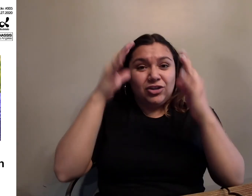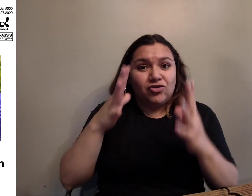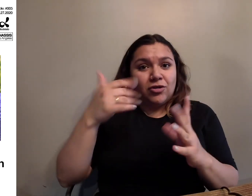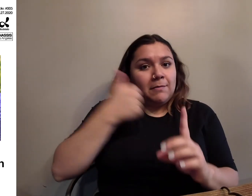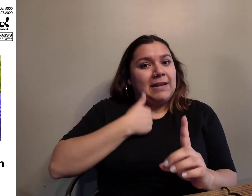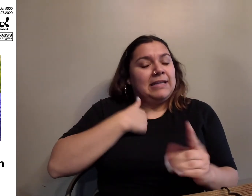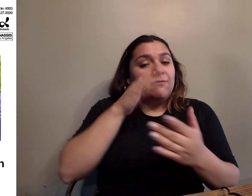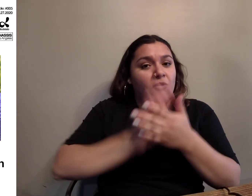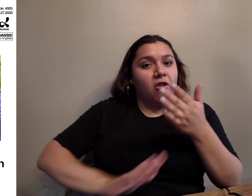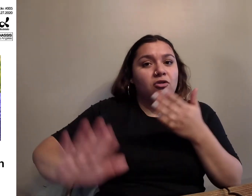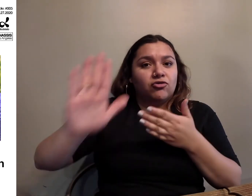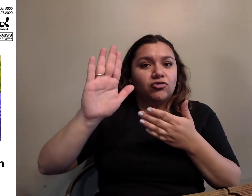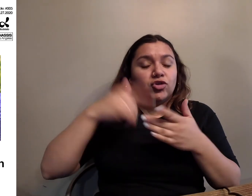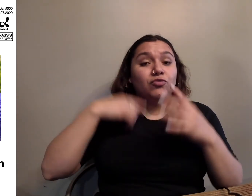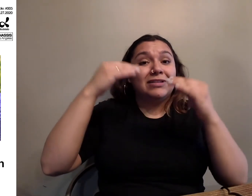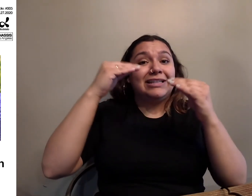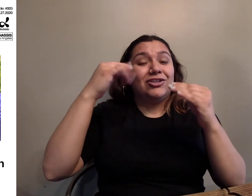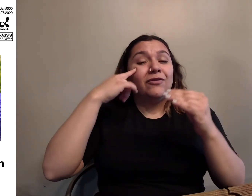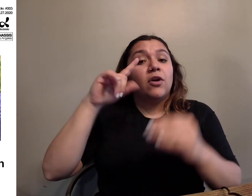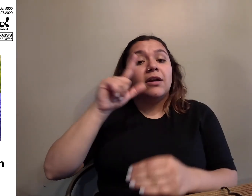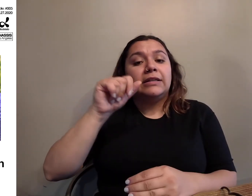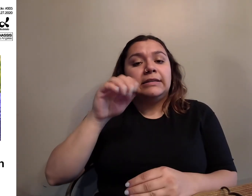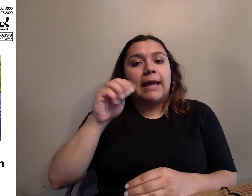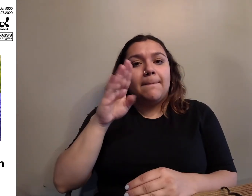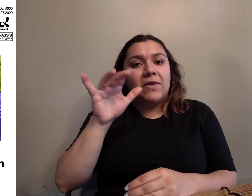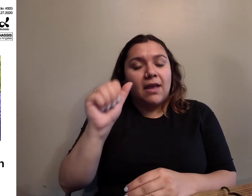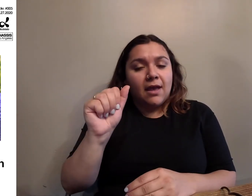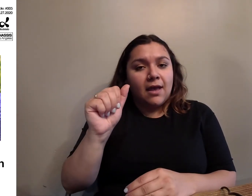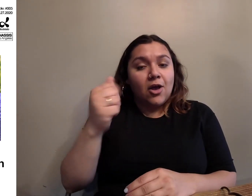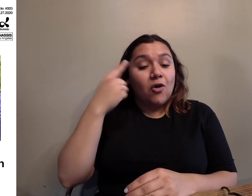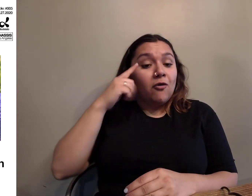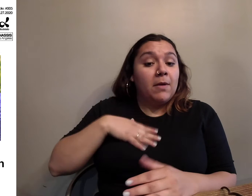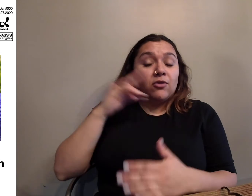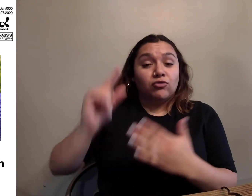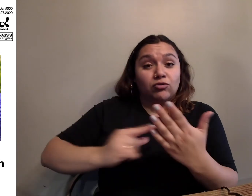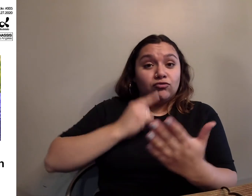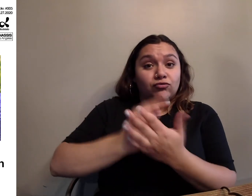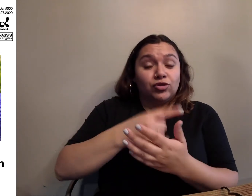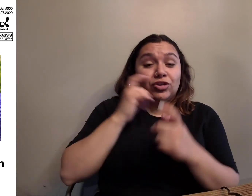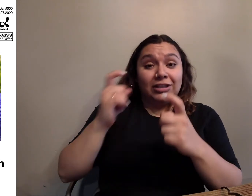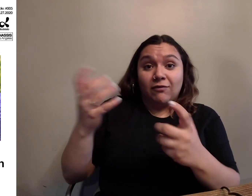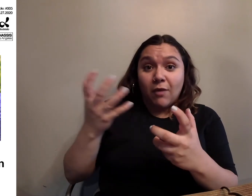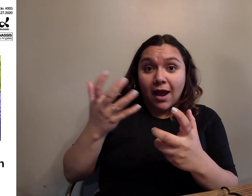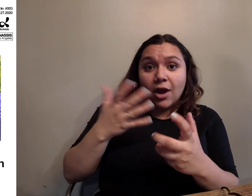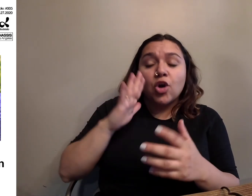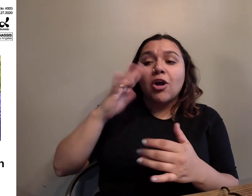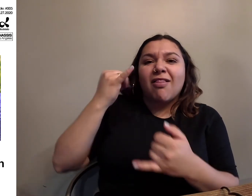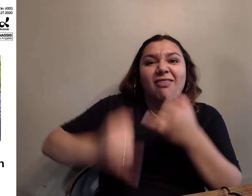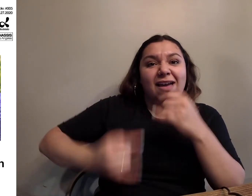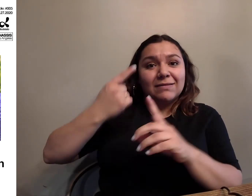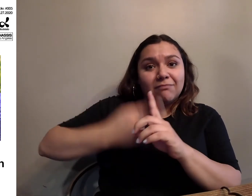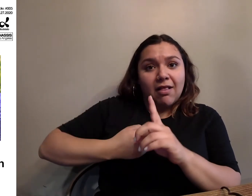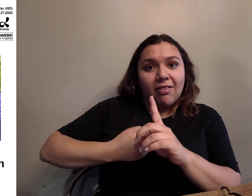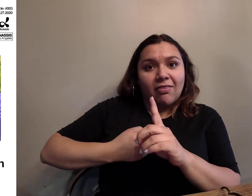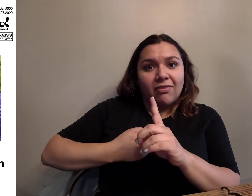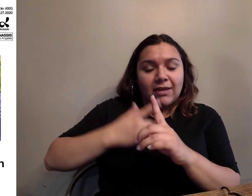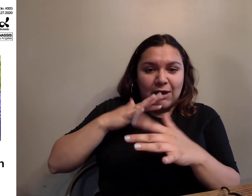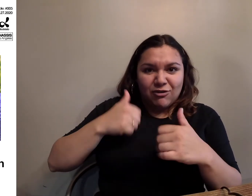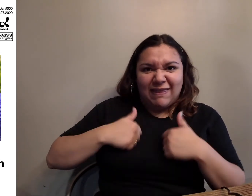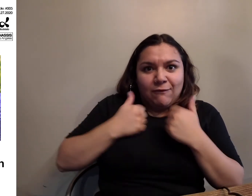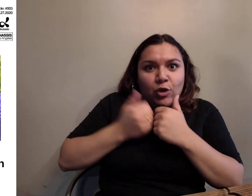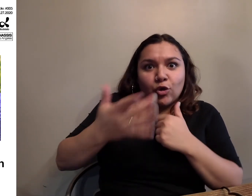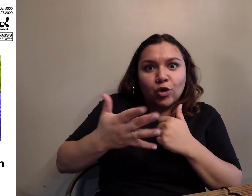and she was teaching in the Gambia for a year, and my graduation gift was to go spend her final month on the continent with